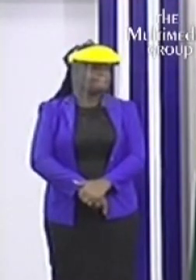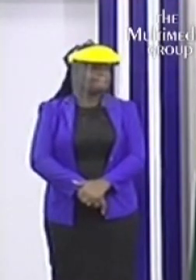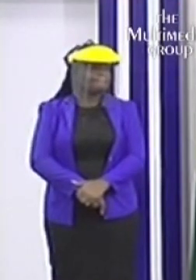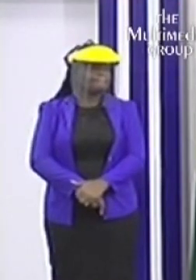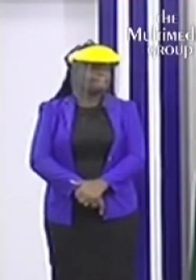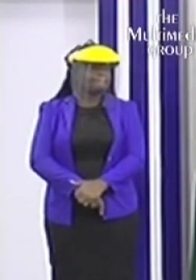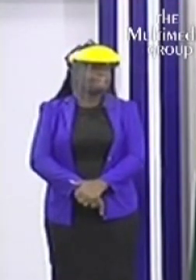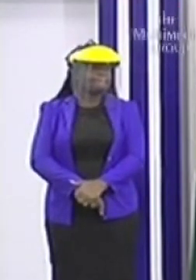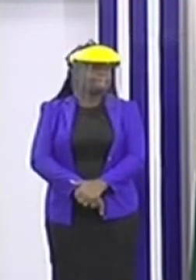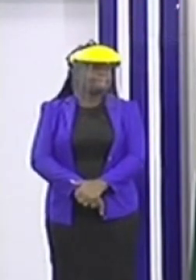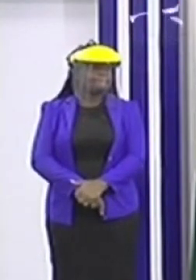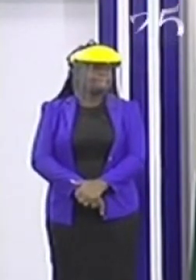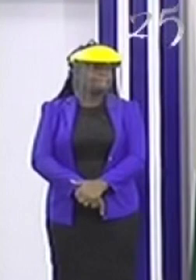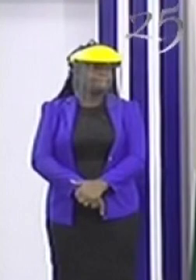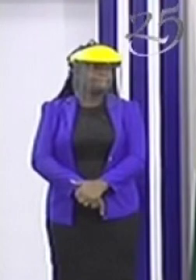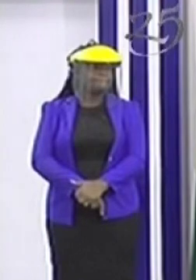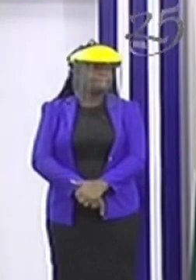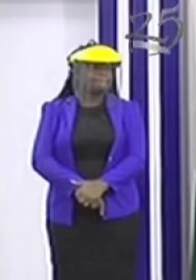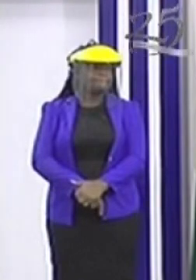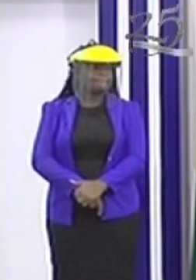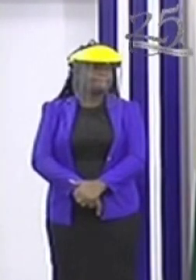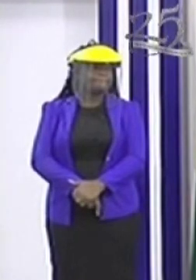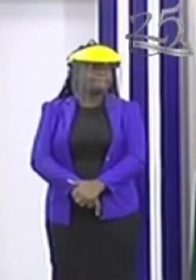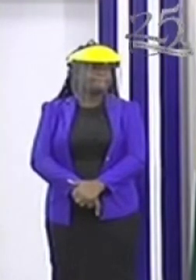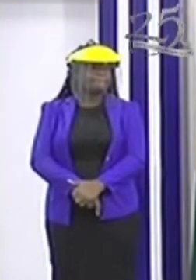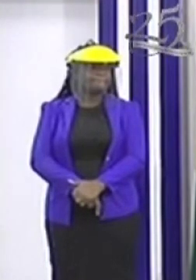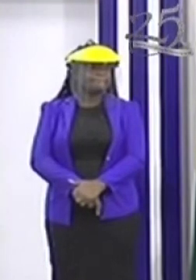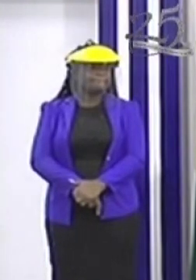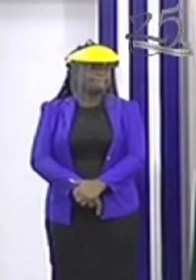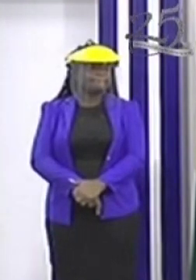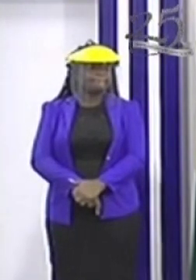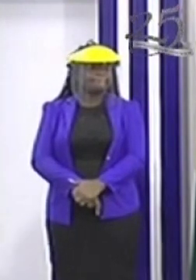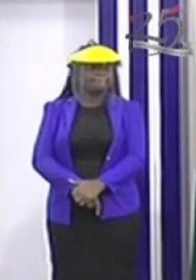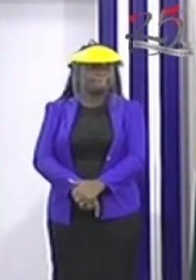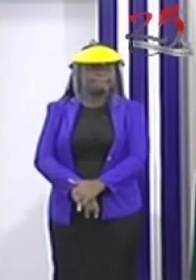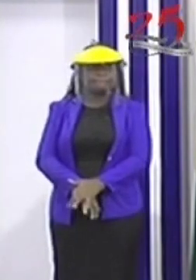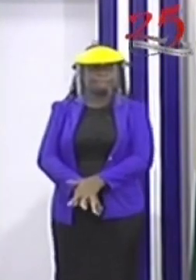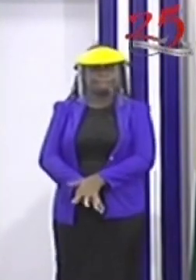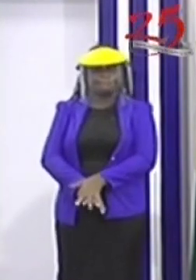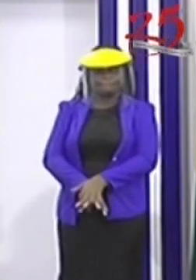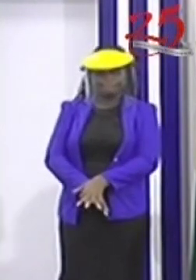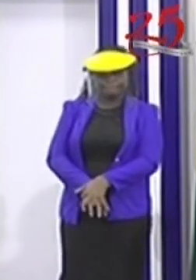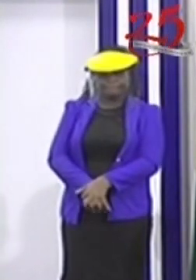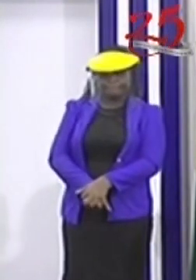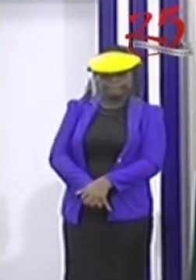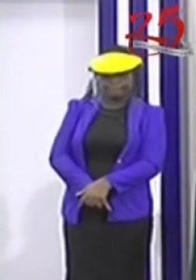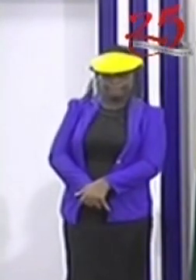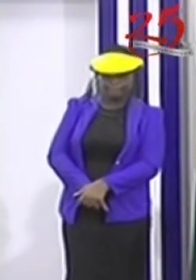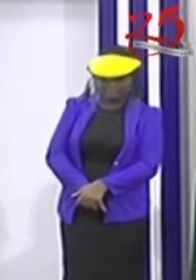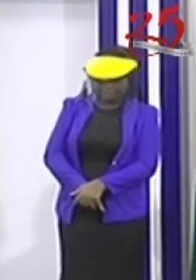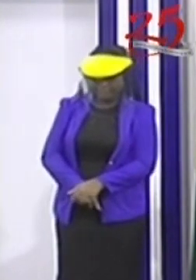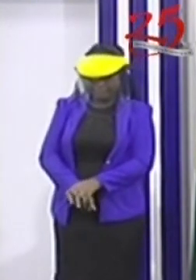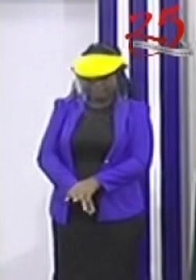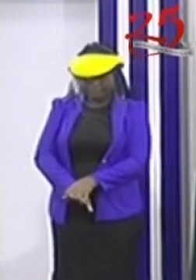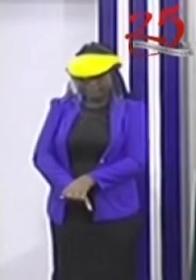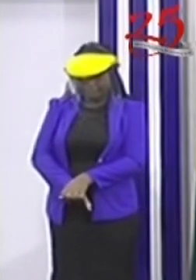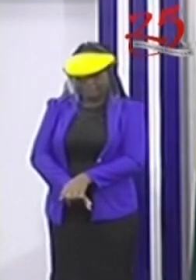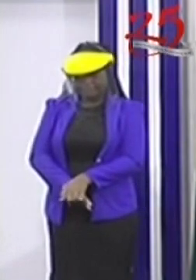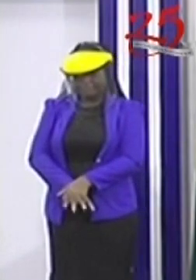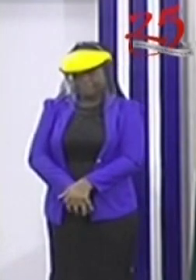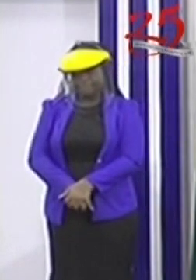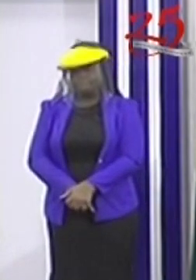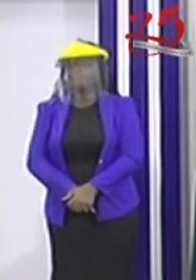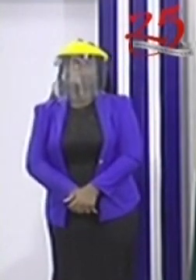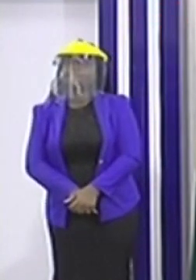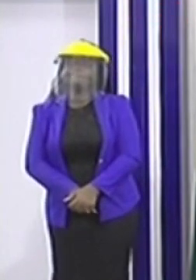with 8 guidelines for the new voter registration exercise. I want to find out, are you in talks with them? Are